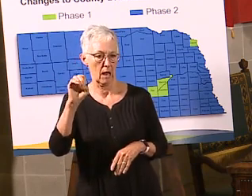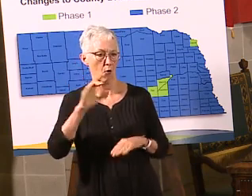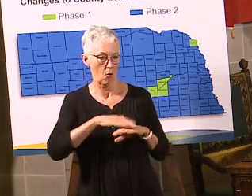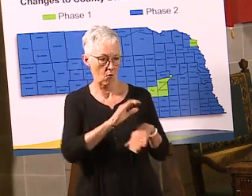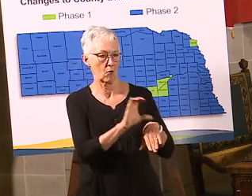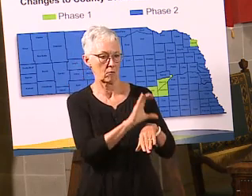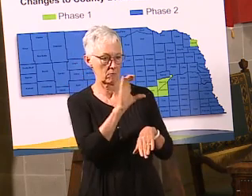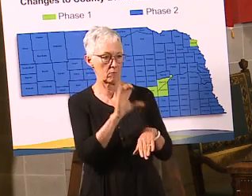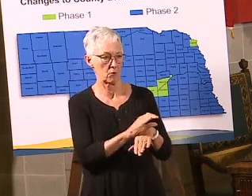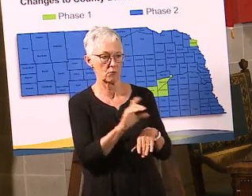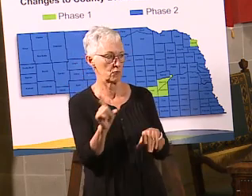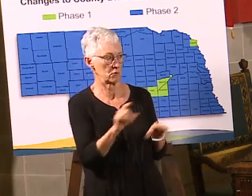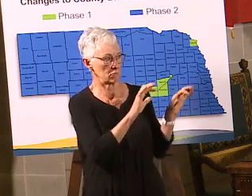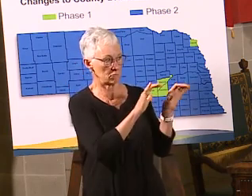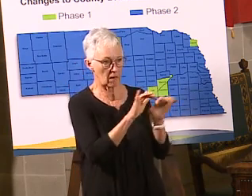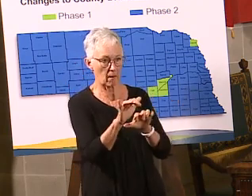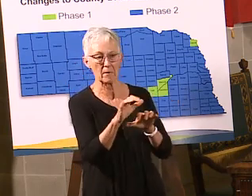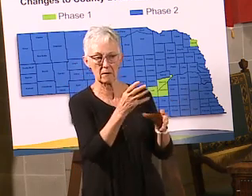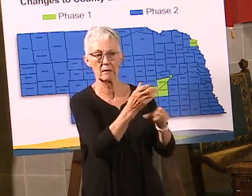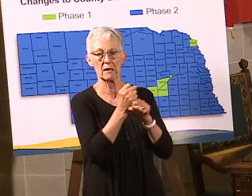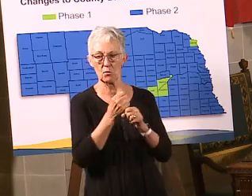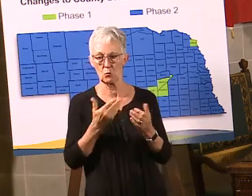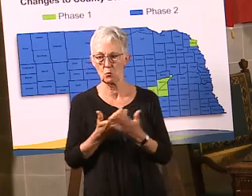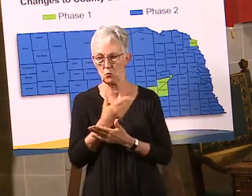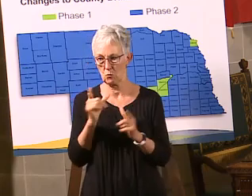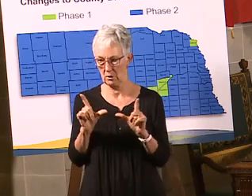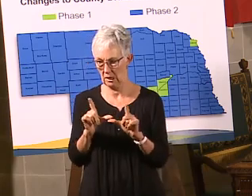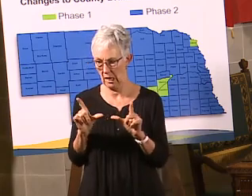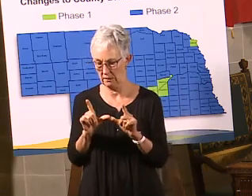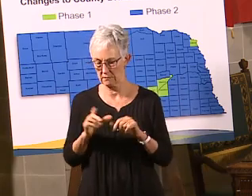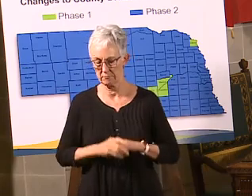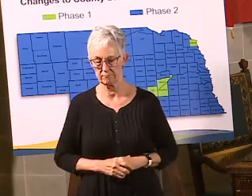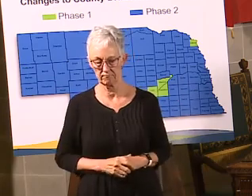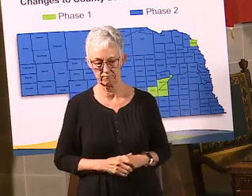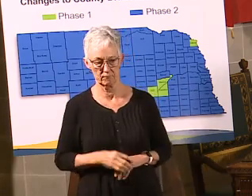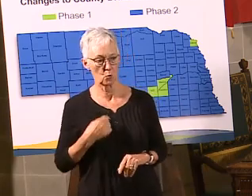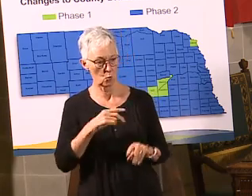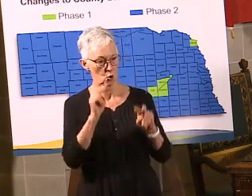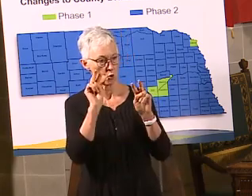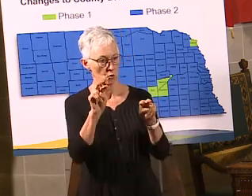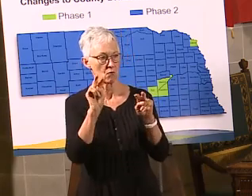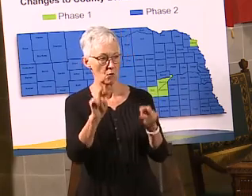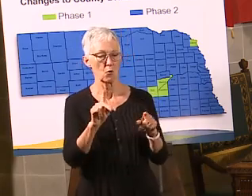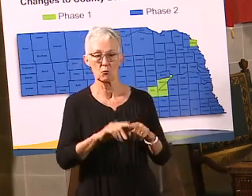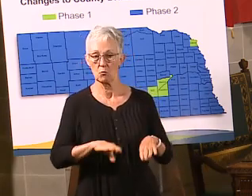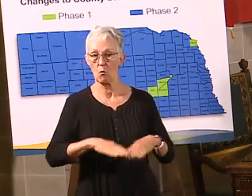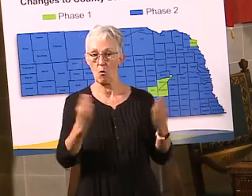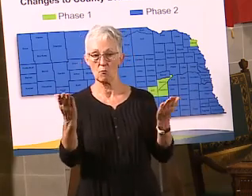their license. We look forward to being able to resume full services across the state as quickly as possible.